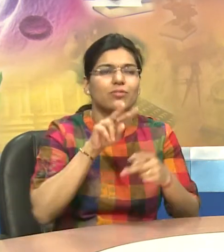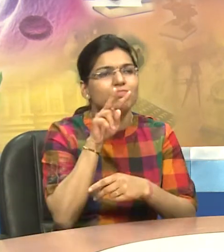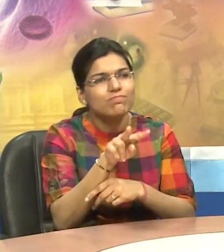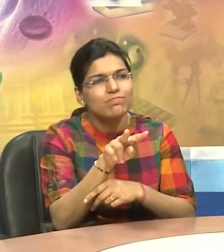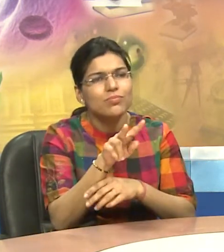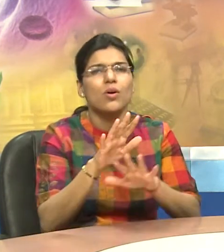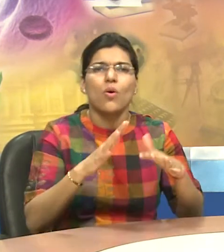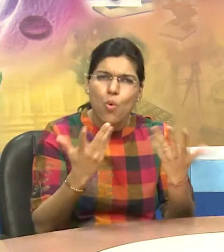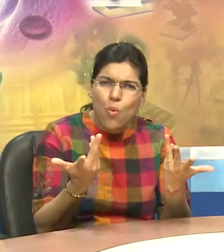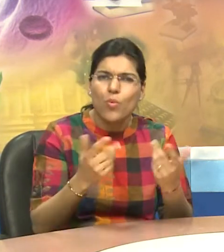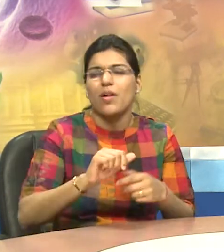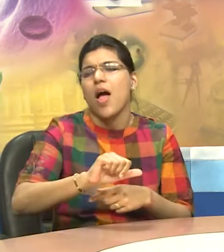We can use it one by